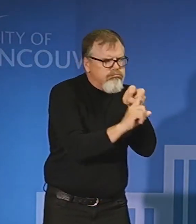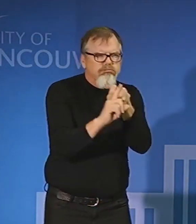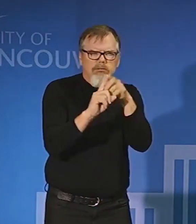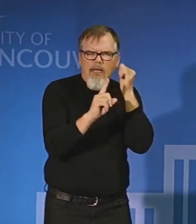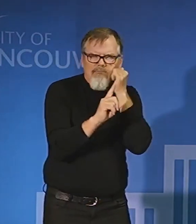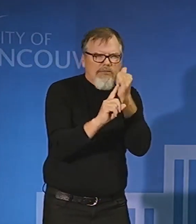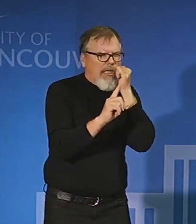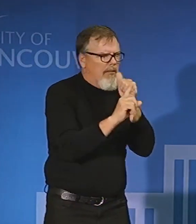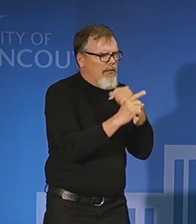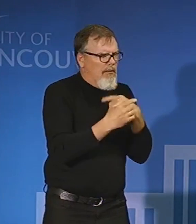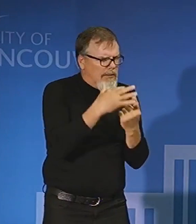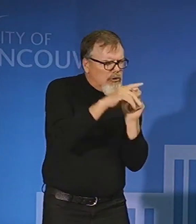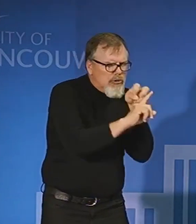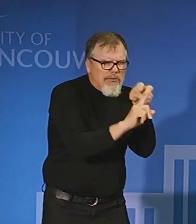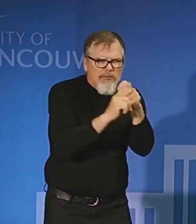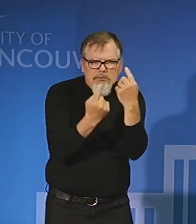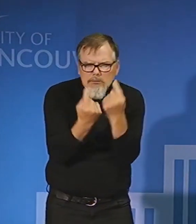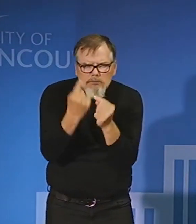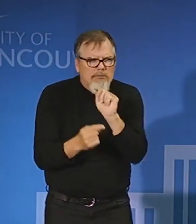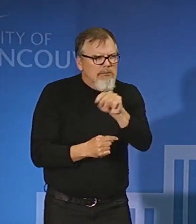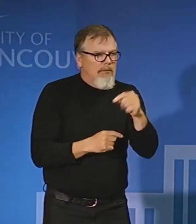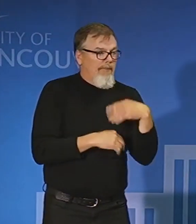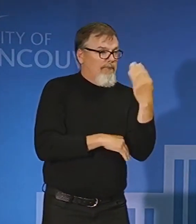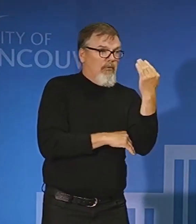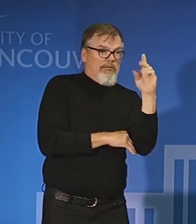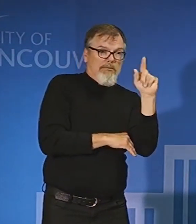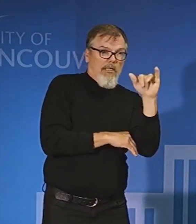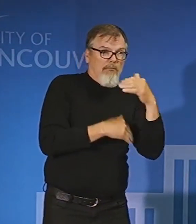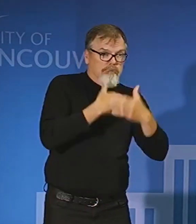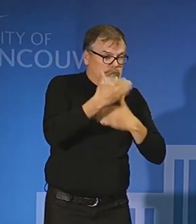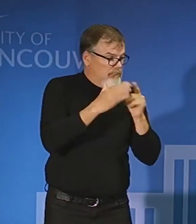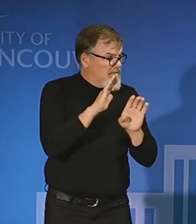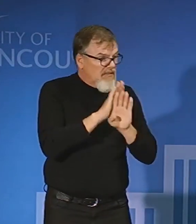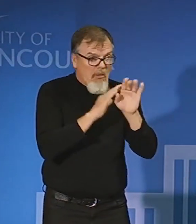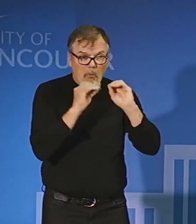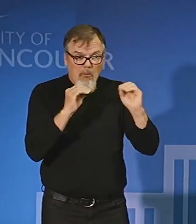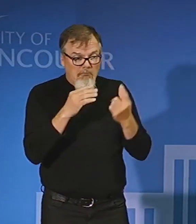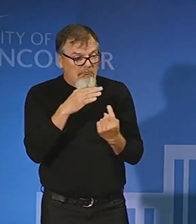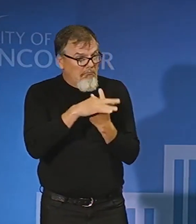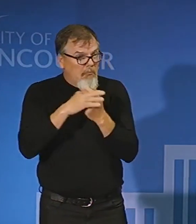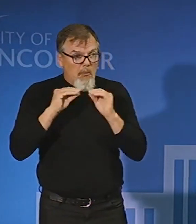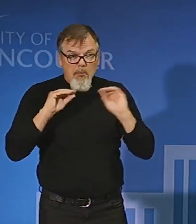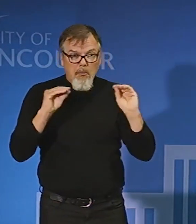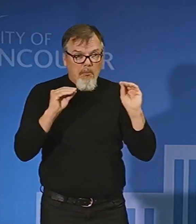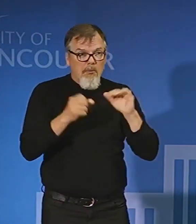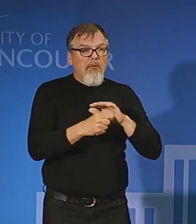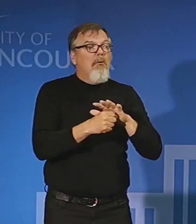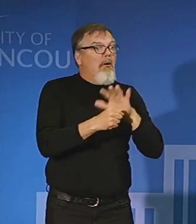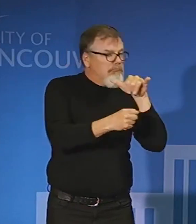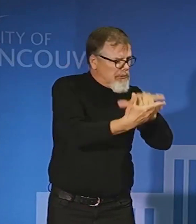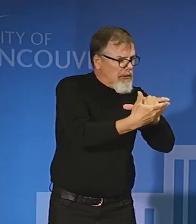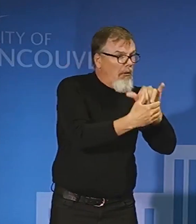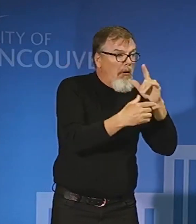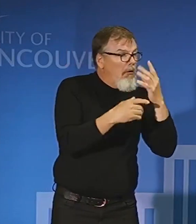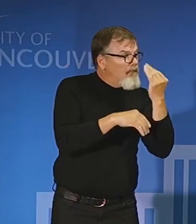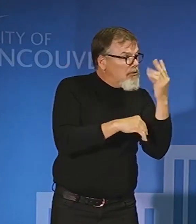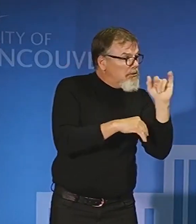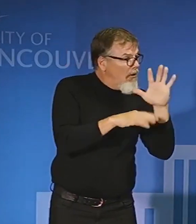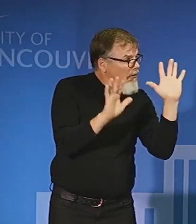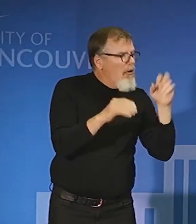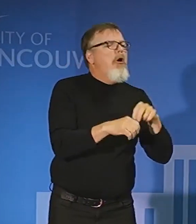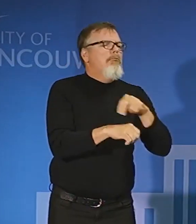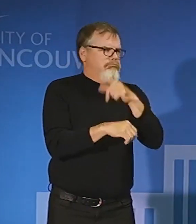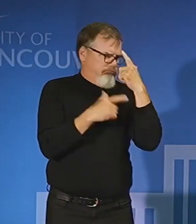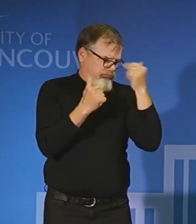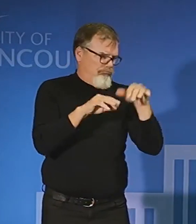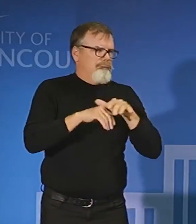14 days, if they haven't developed symptoms, they're released from quarantine. We still also are requiring travelers who are returning from outside